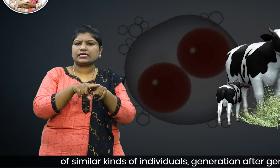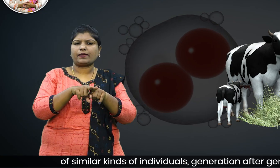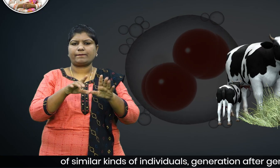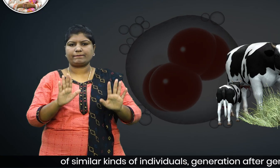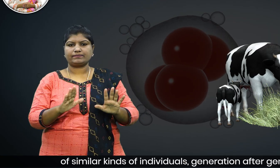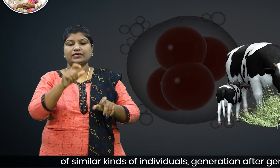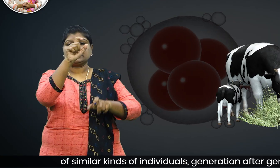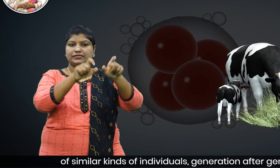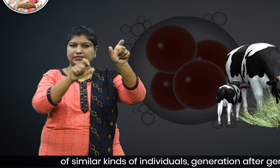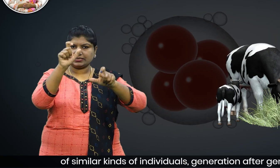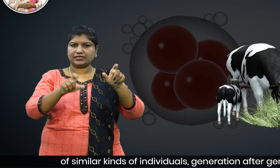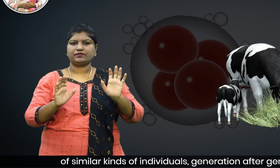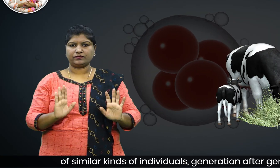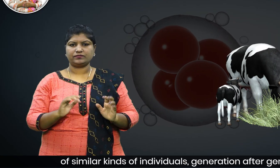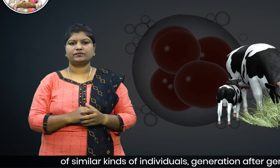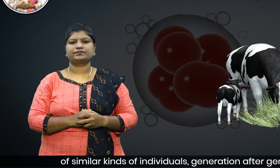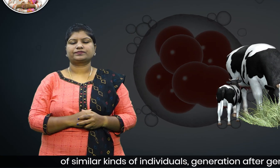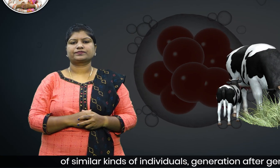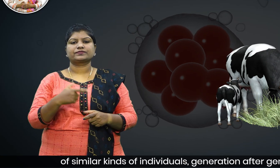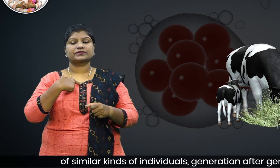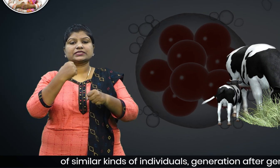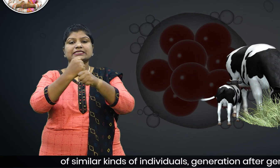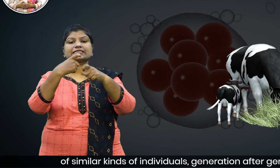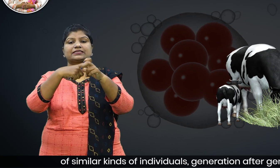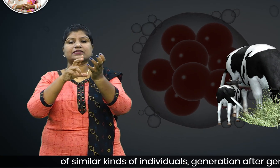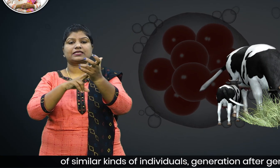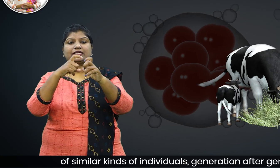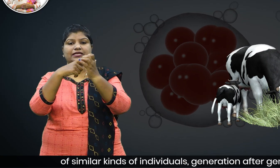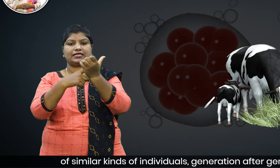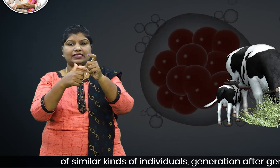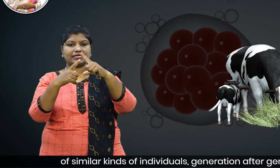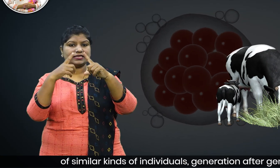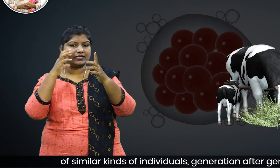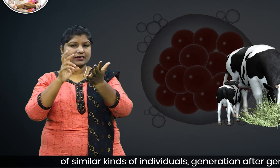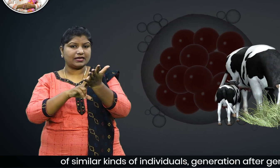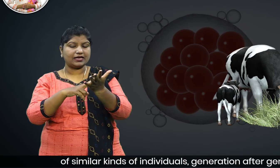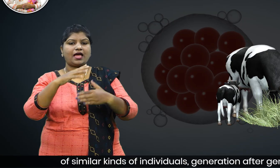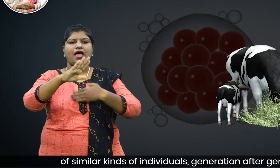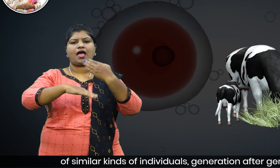of individuals generation after generation.